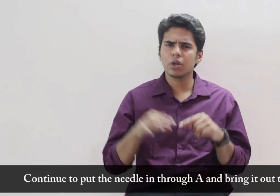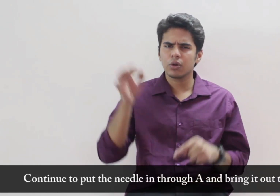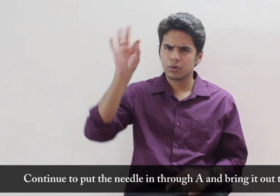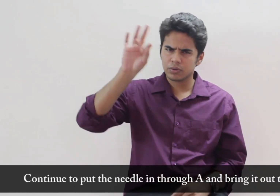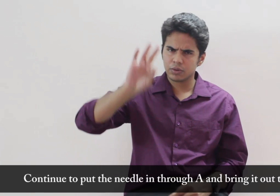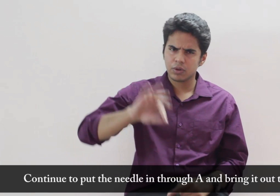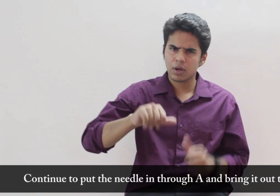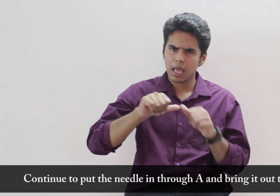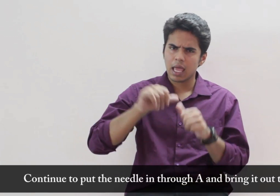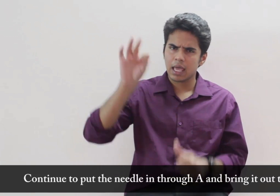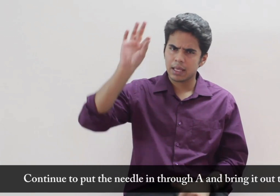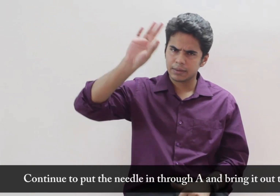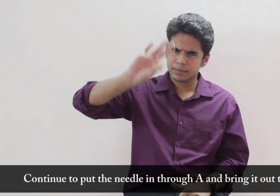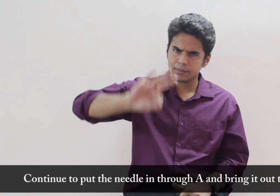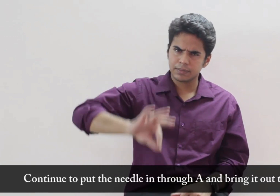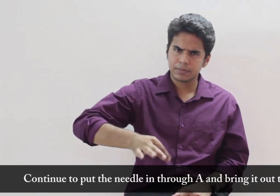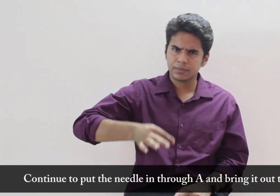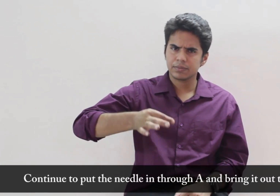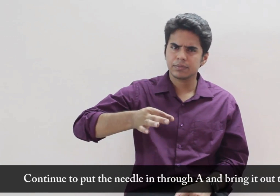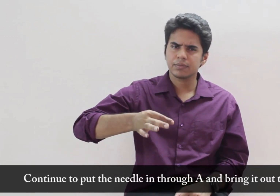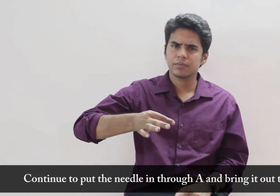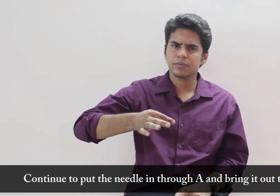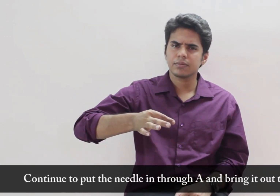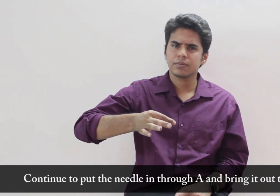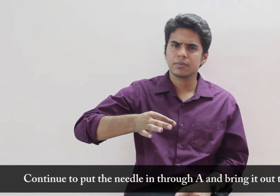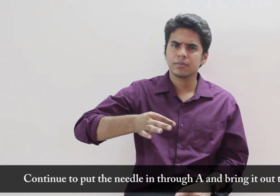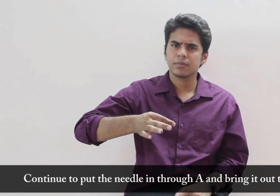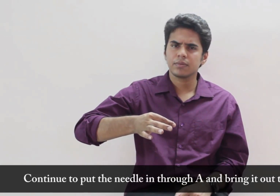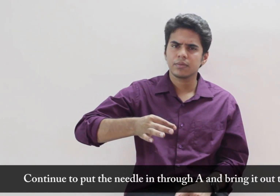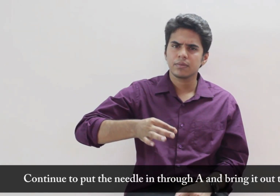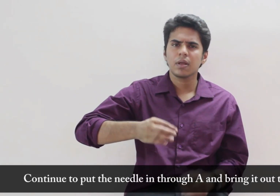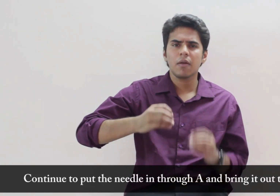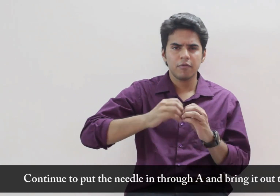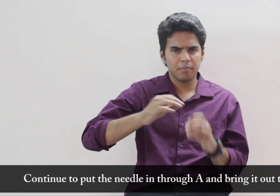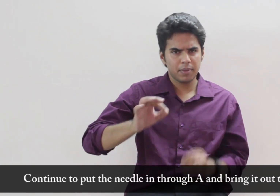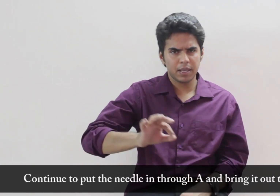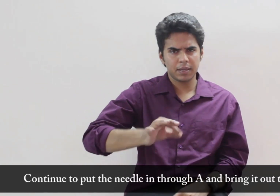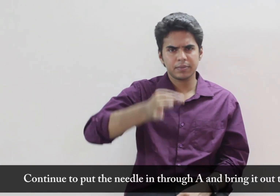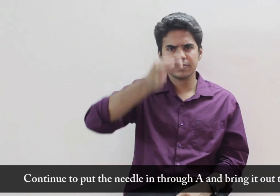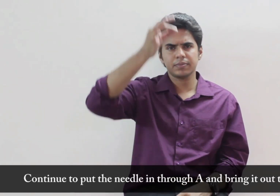Continue to put the needle in through A and bring it out through B.